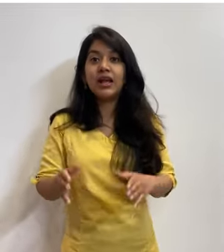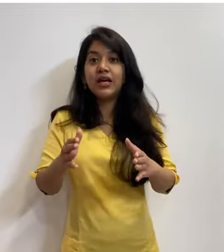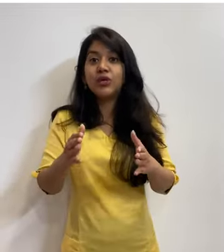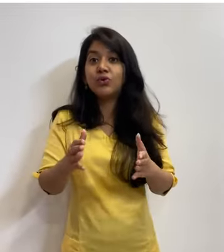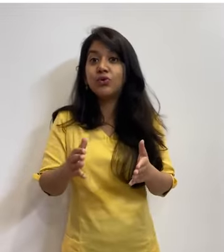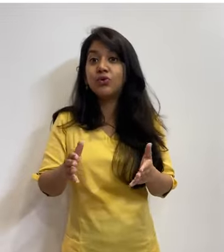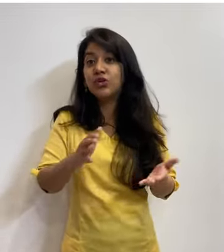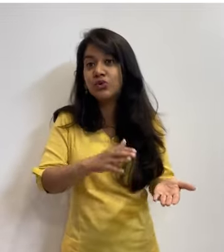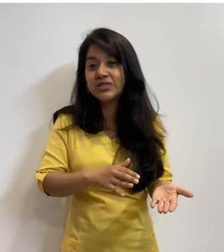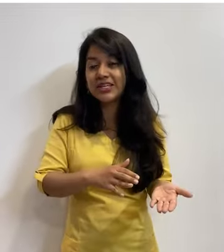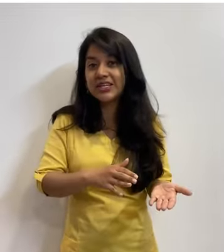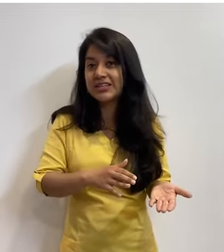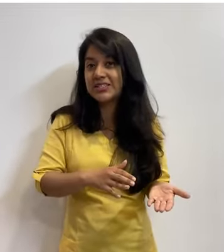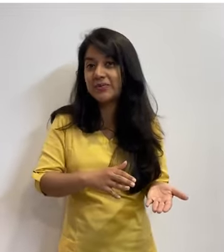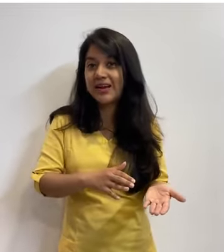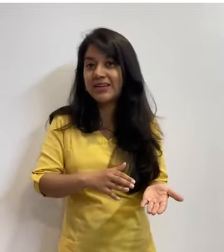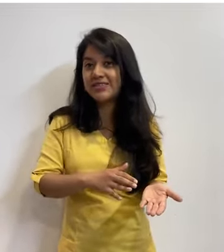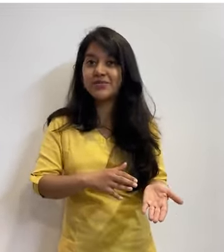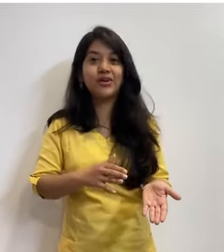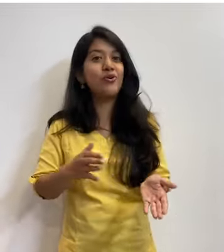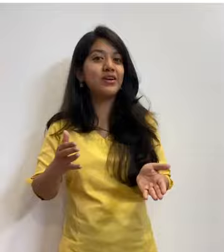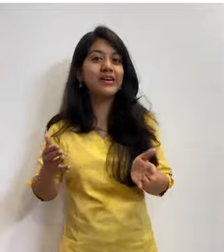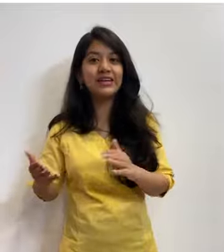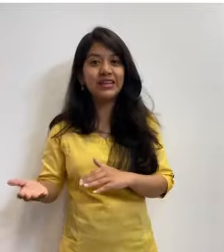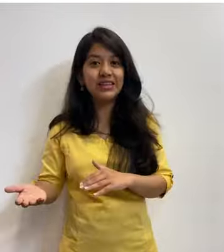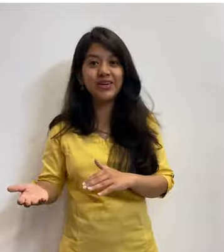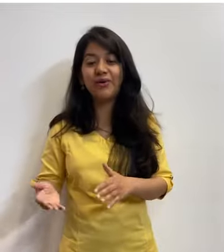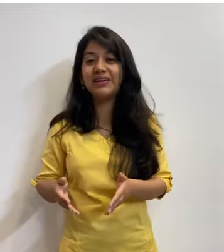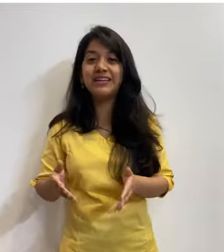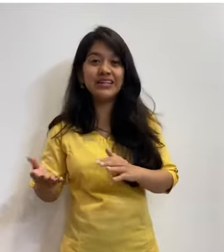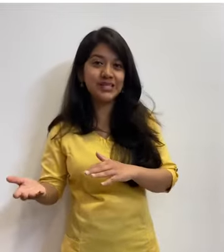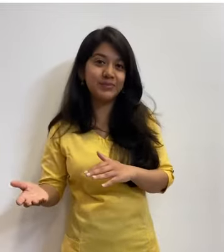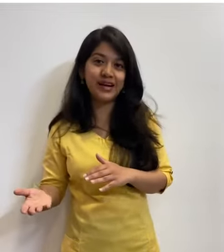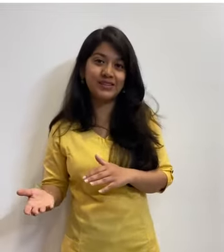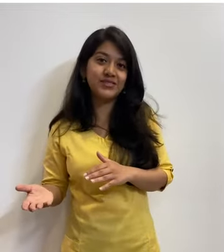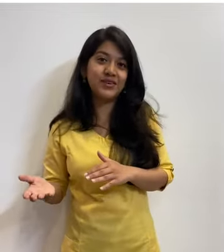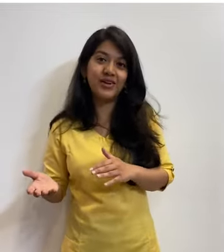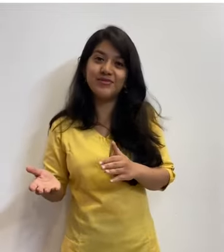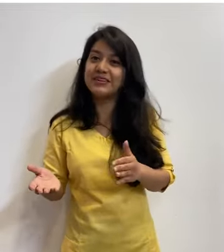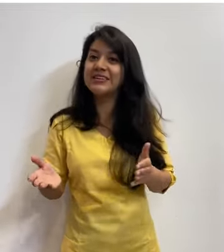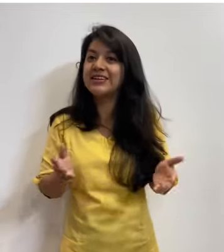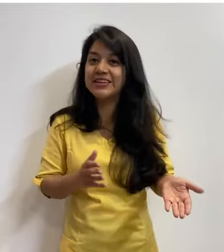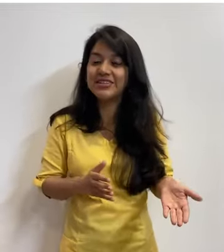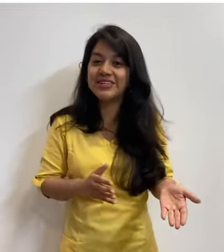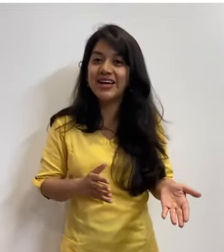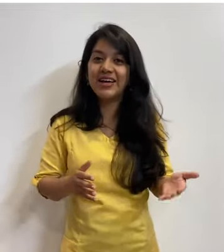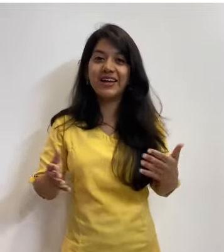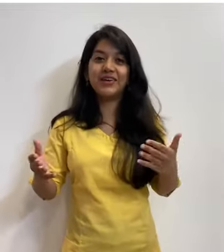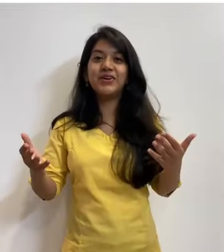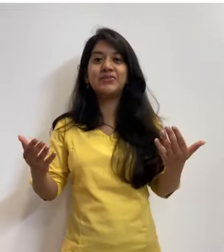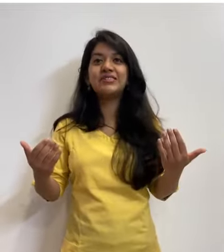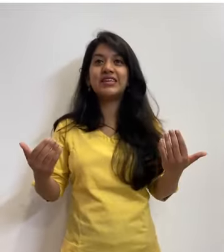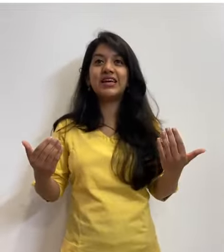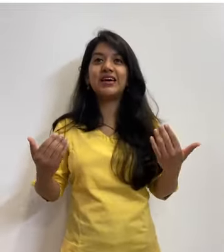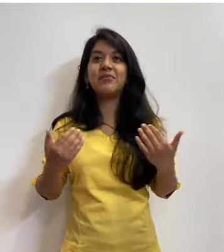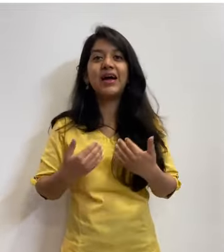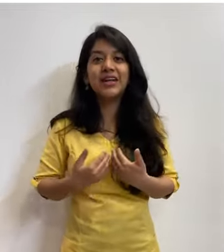Like you don't use English subtitles while talking in Hindi or Hindi subtitles while talking in English. Like we don't say that my name